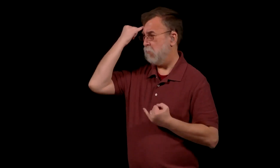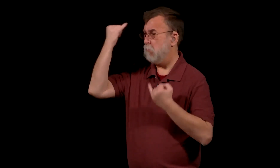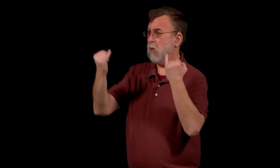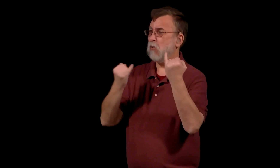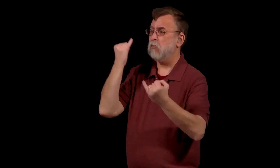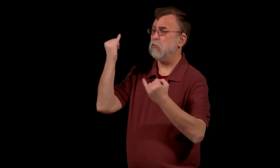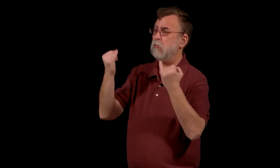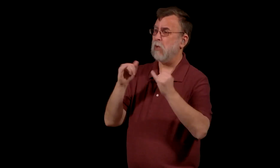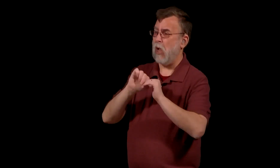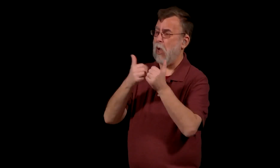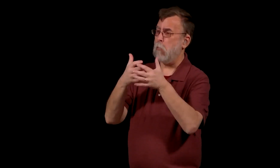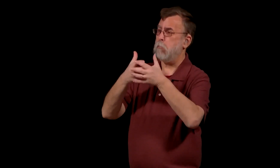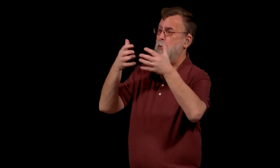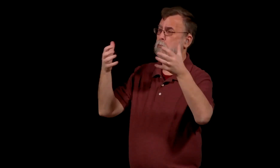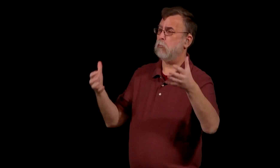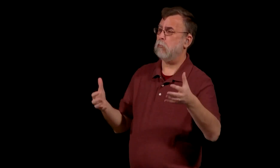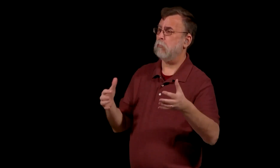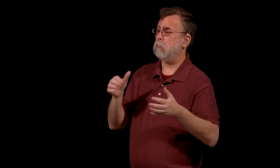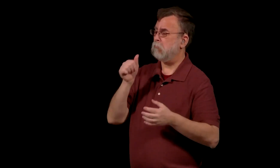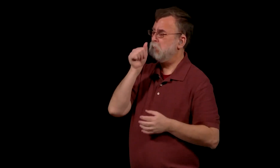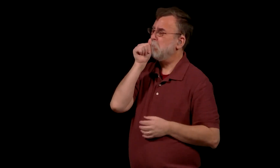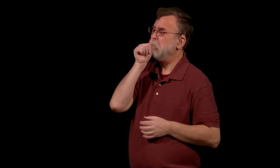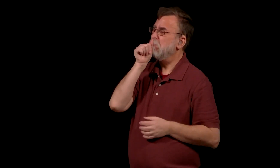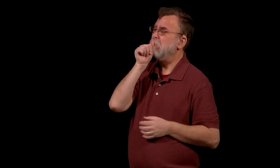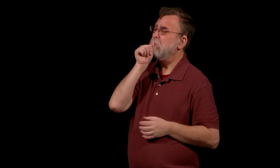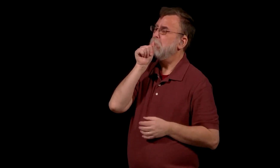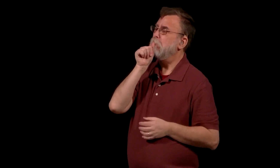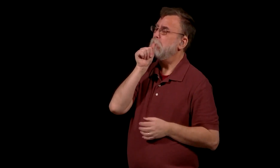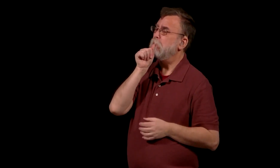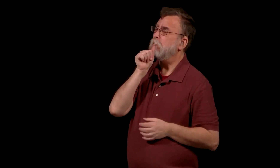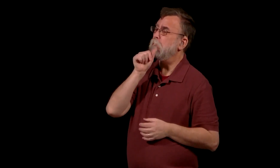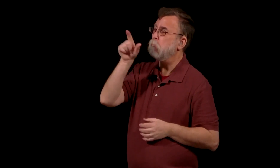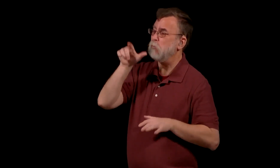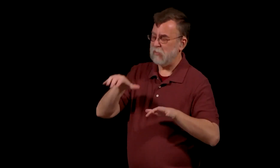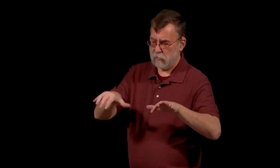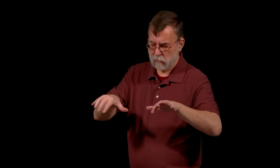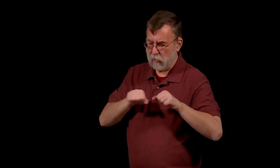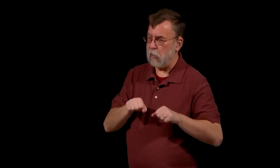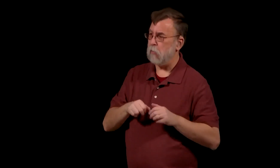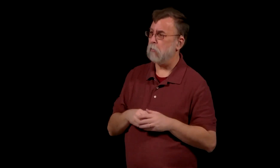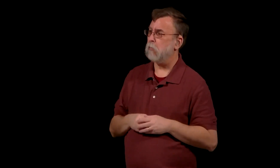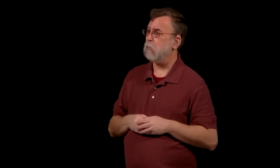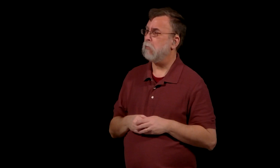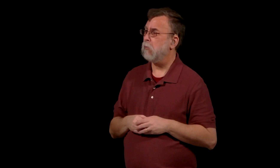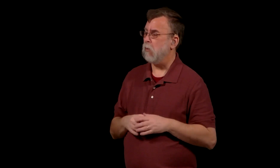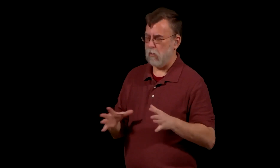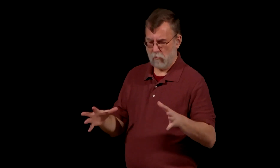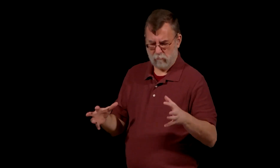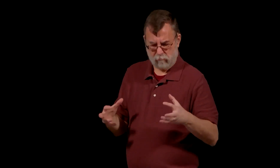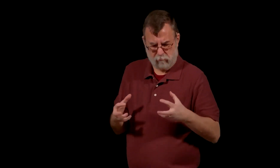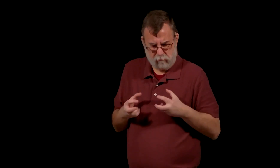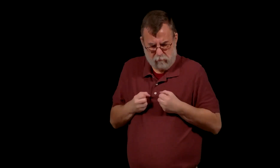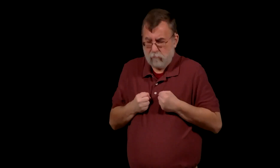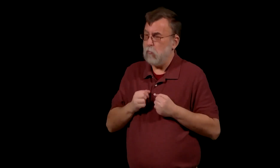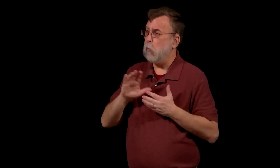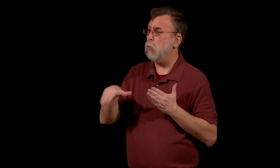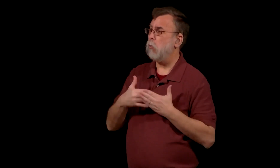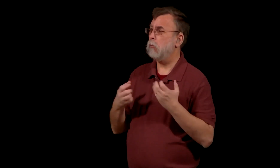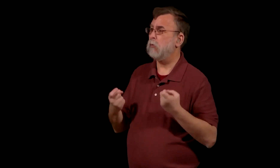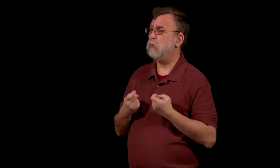We can't even imagine how much you suffered and you took away, collected